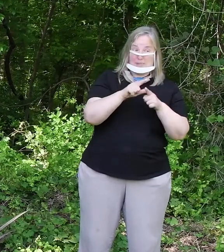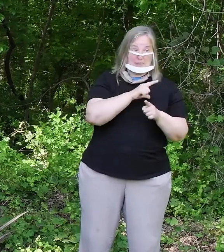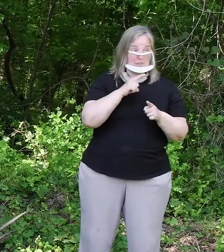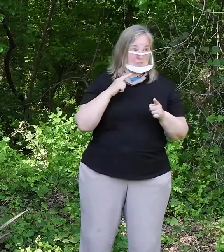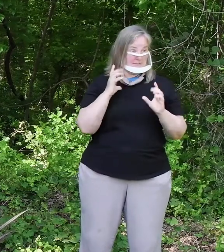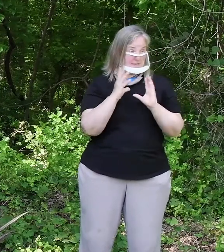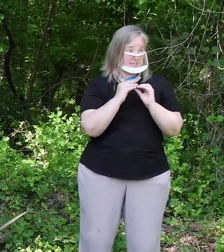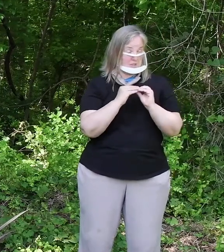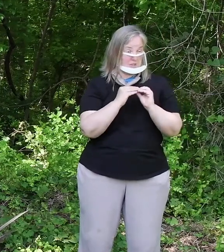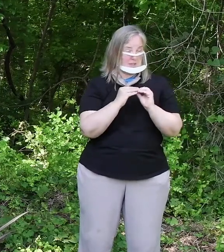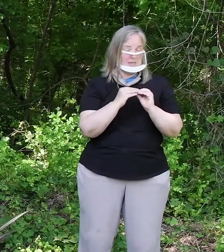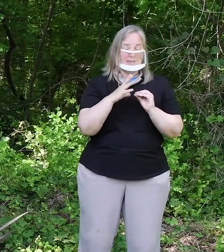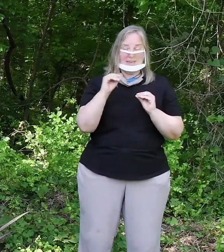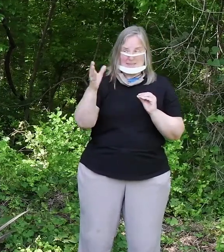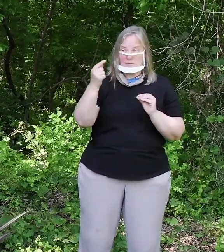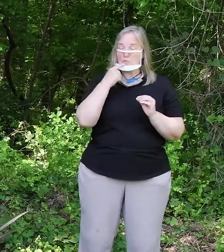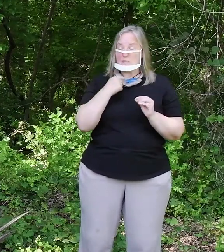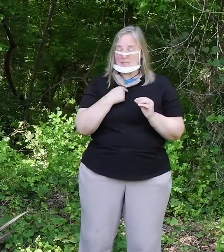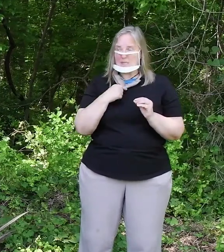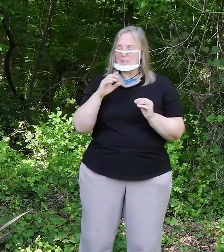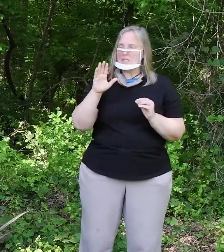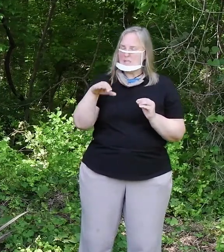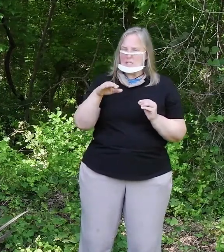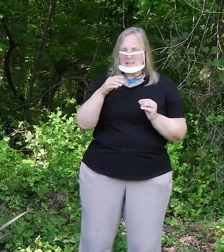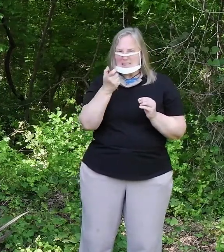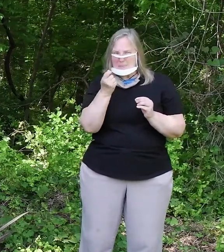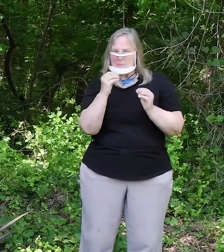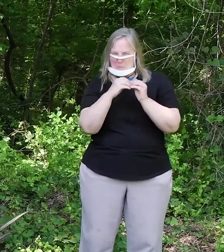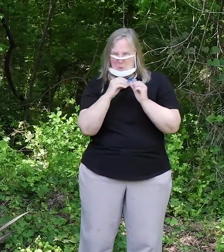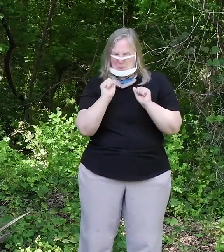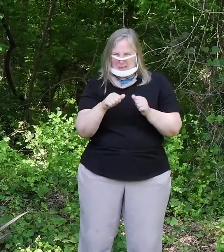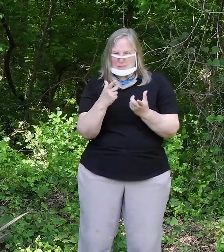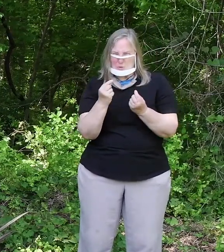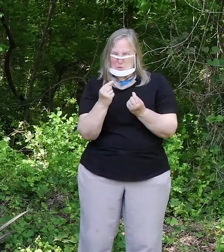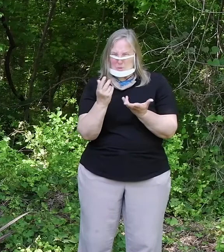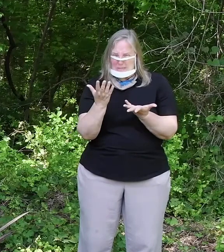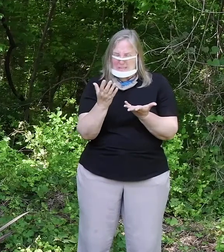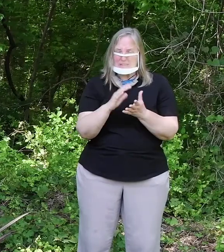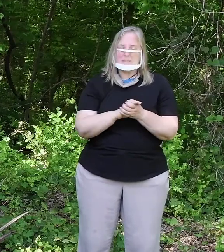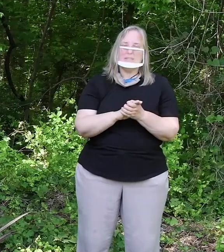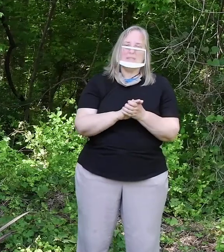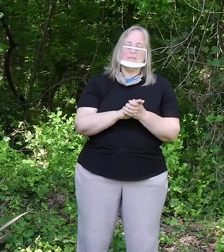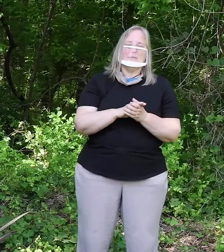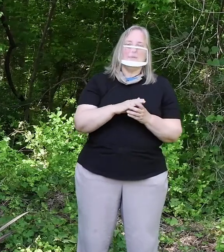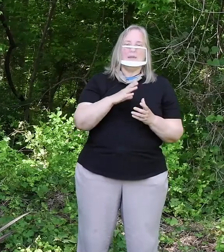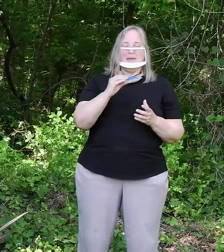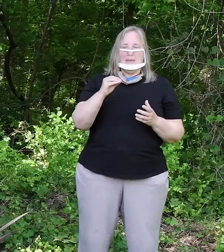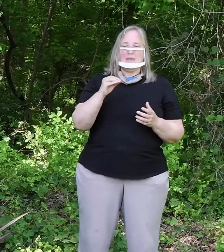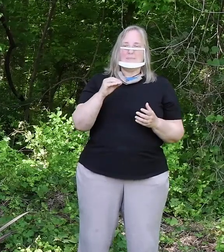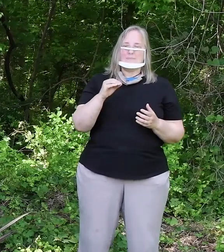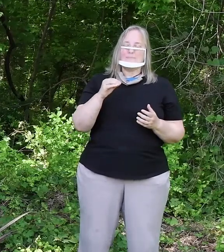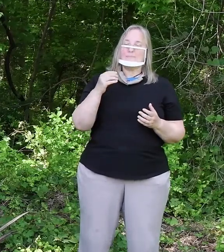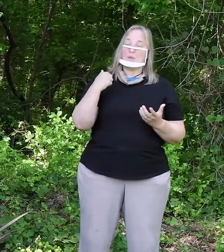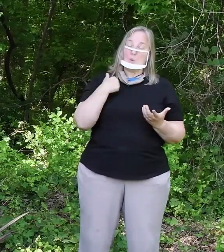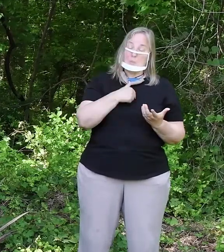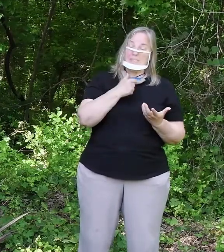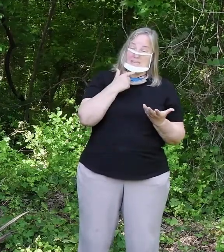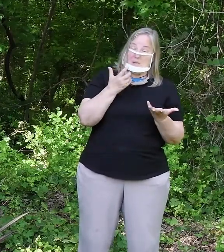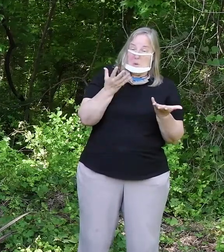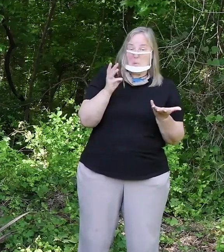session and said, you know, is there a little more that can be done? And we said, well,